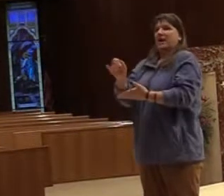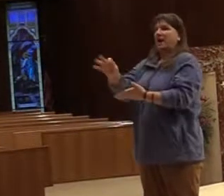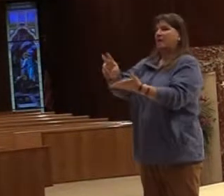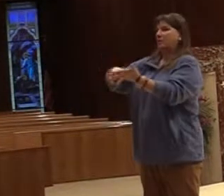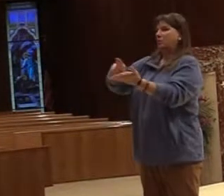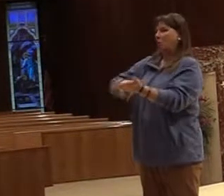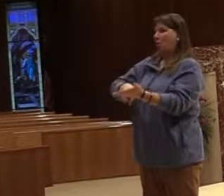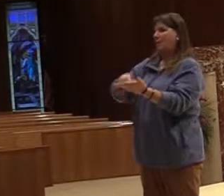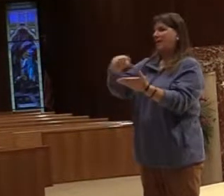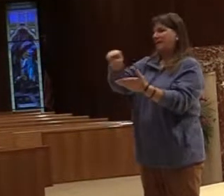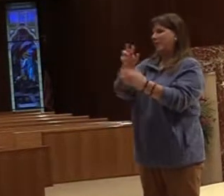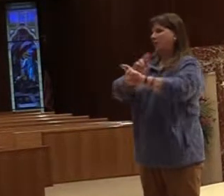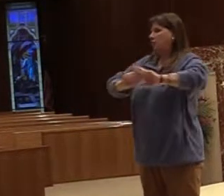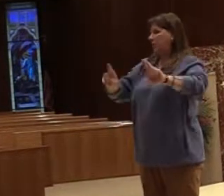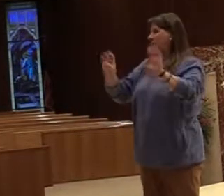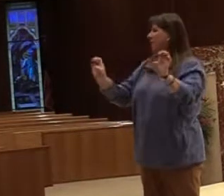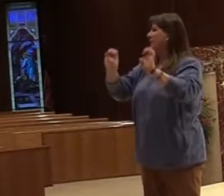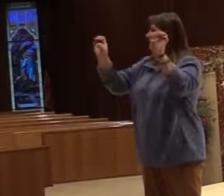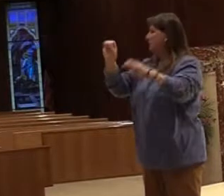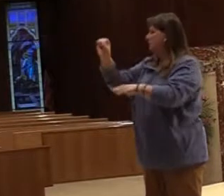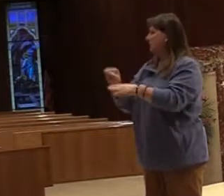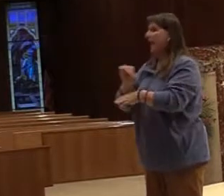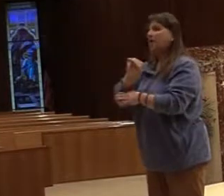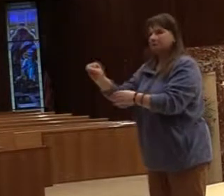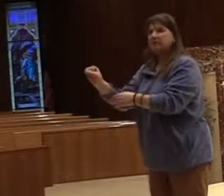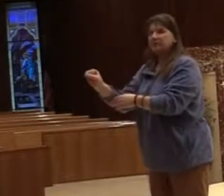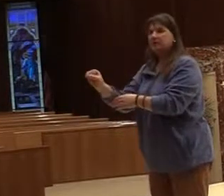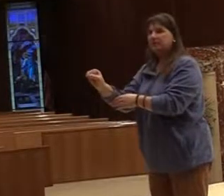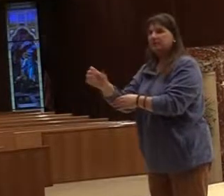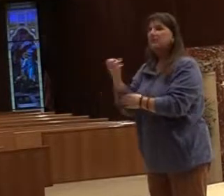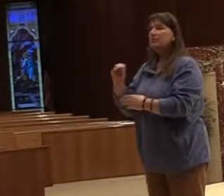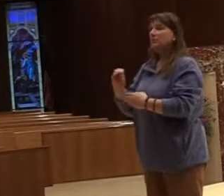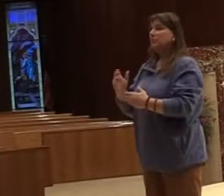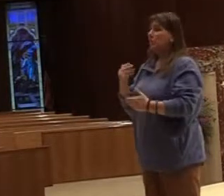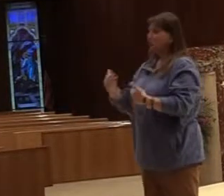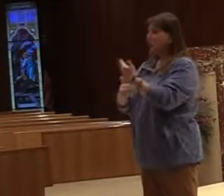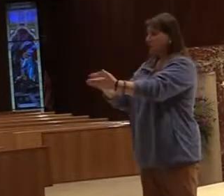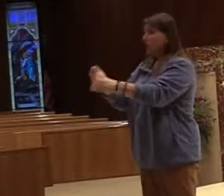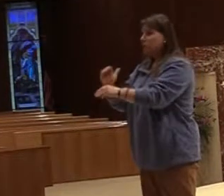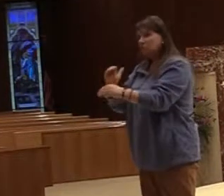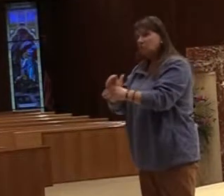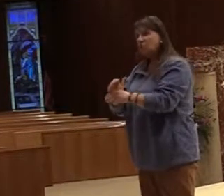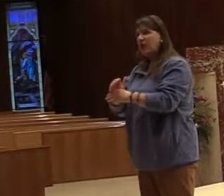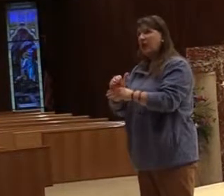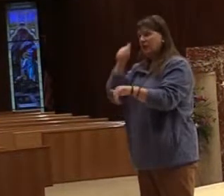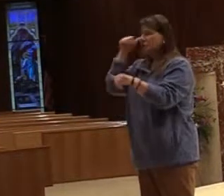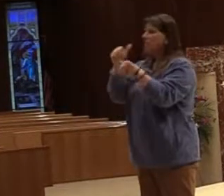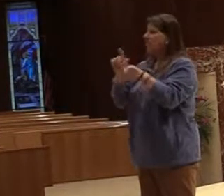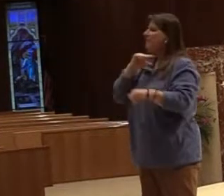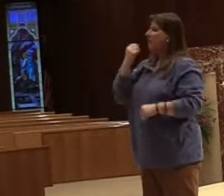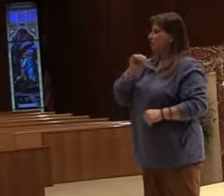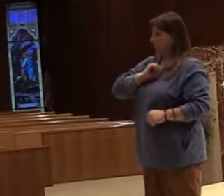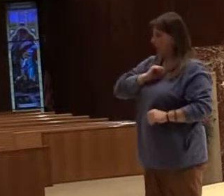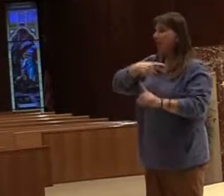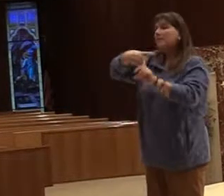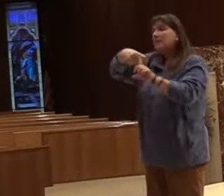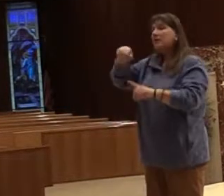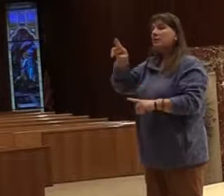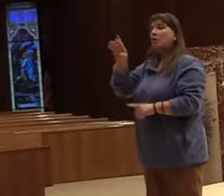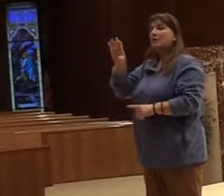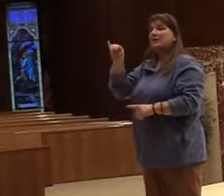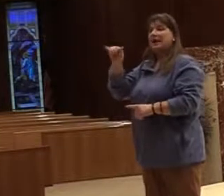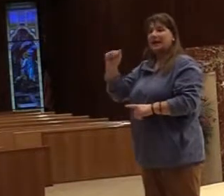Easter sacraments. So as we go on tonight, let's keep Father Scott and then our RCIA class in our